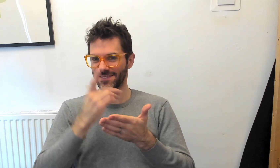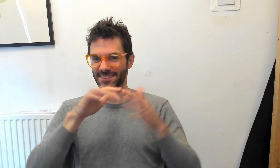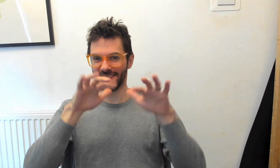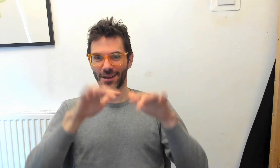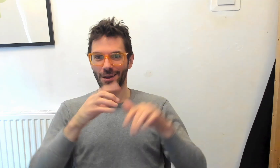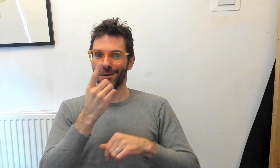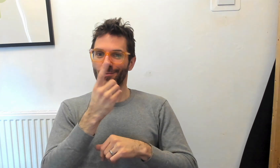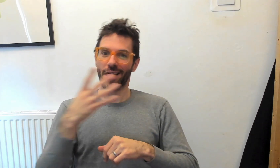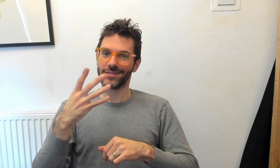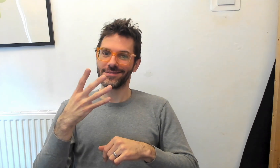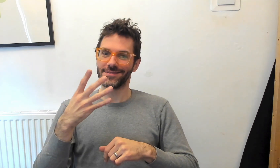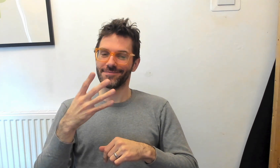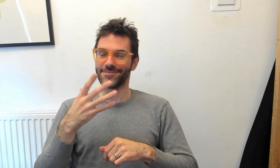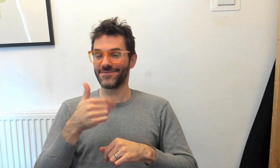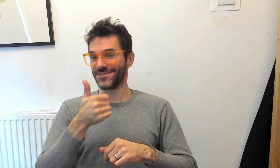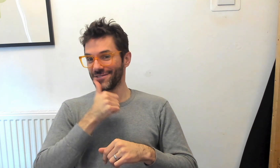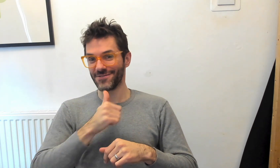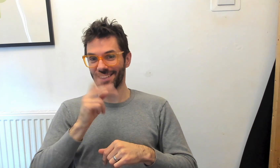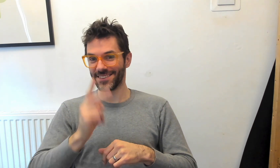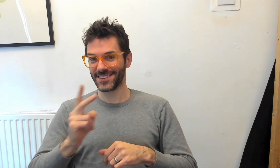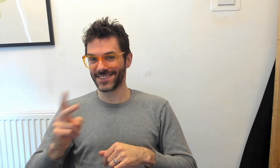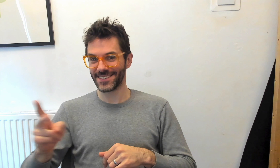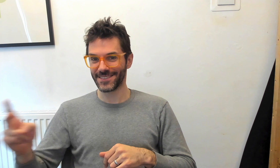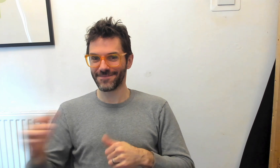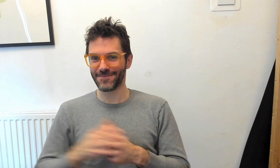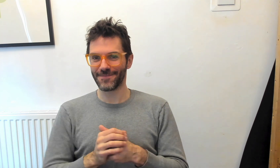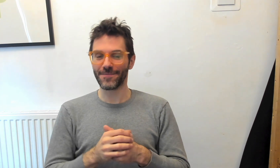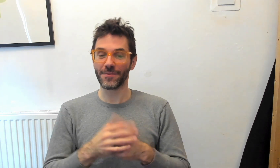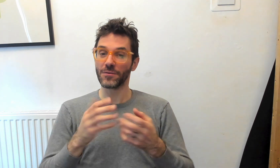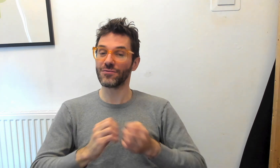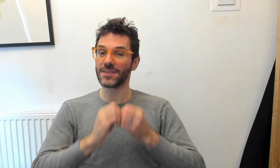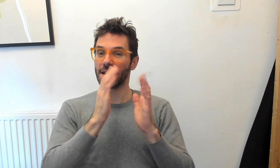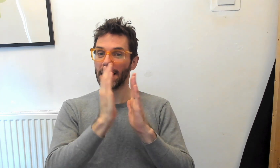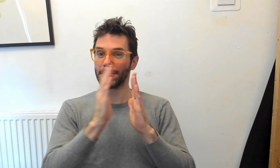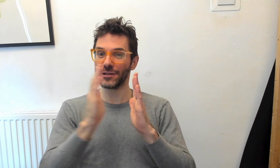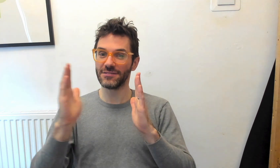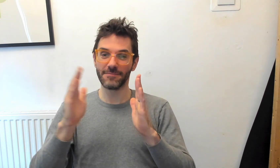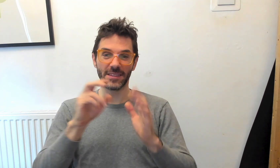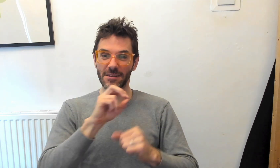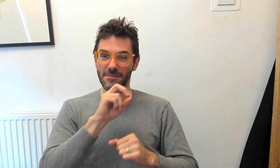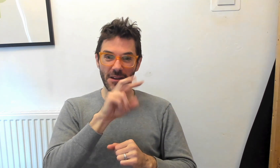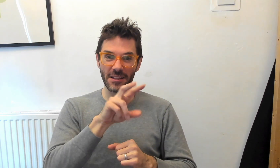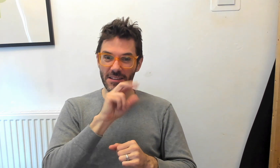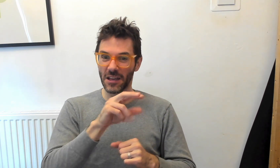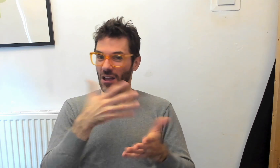So code can be stored and reused, and it can be Python,